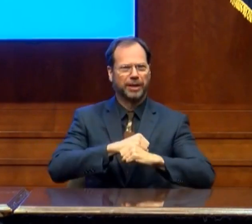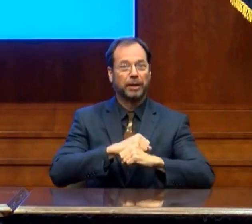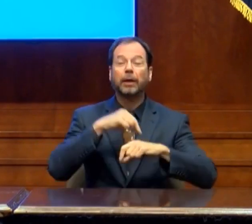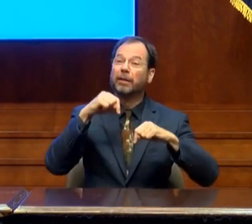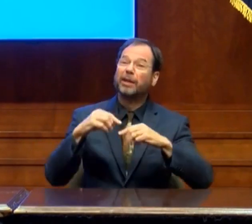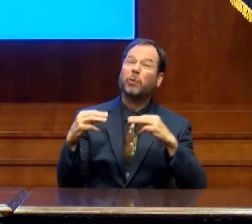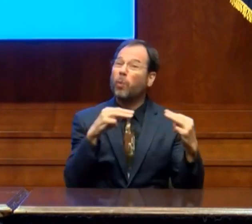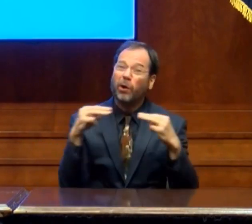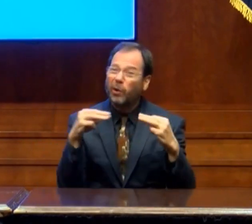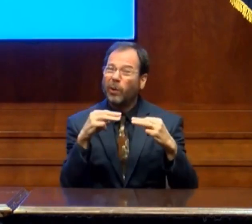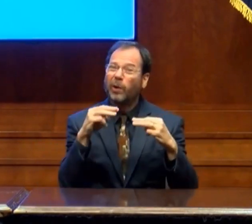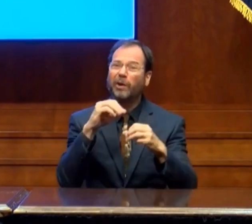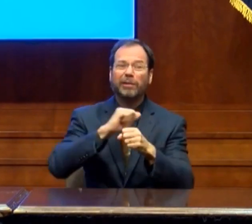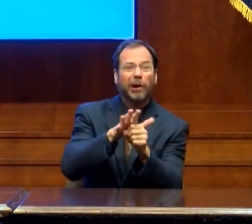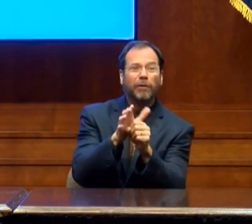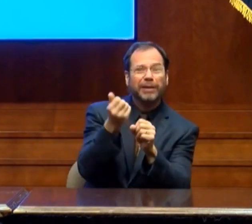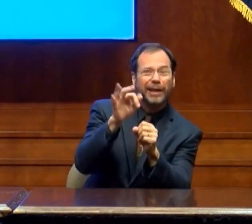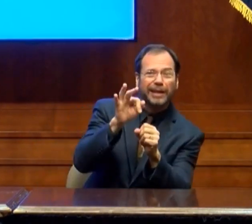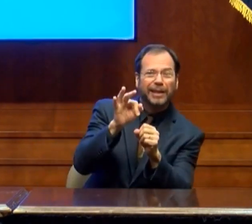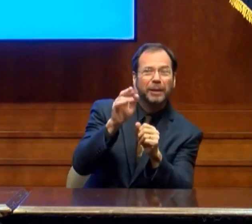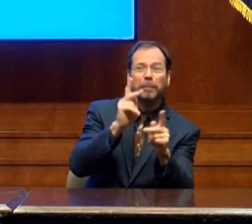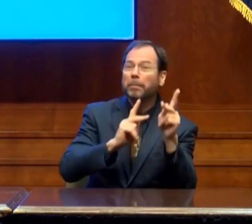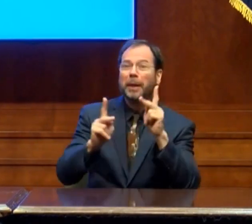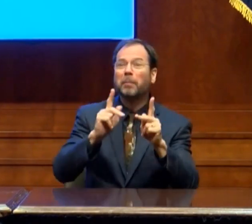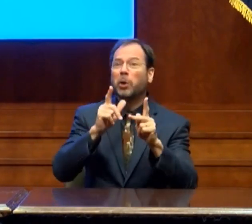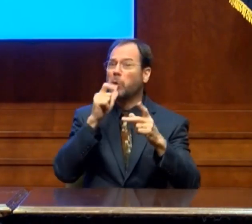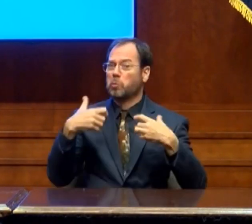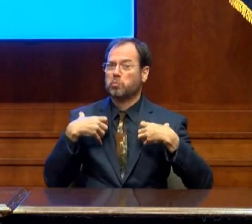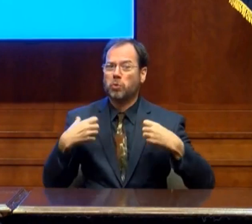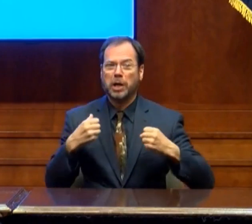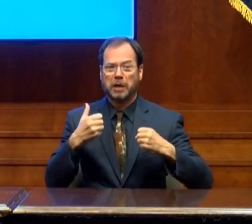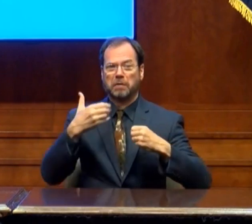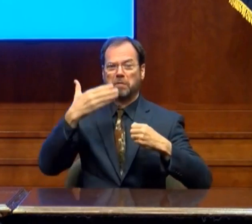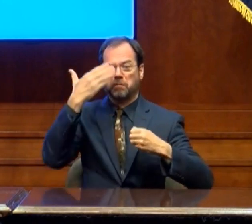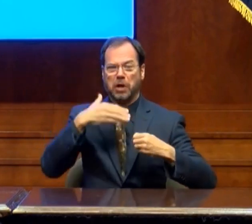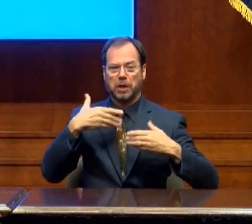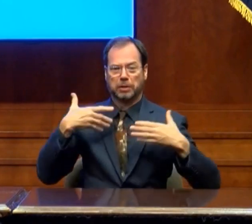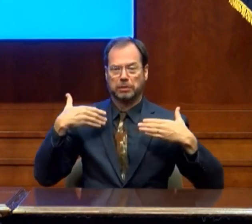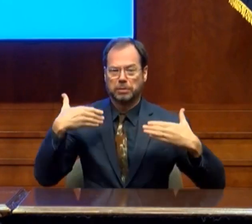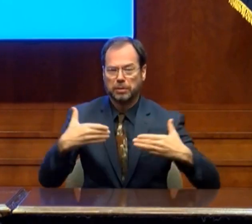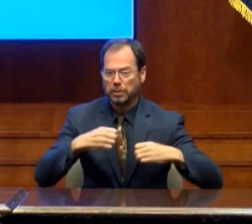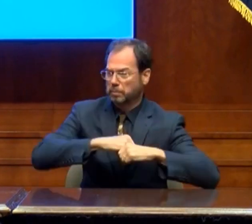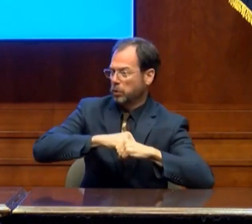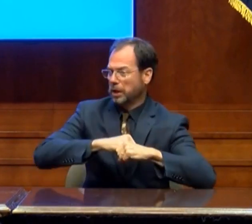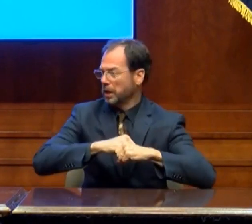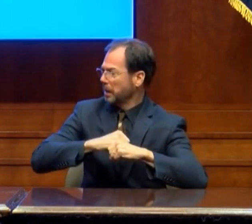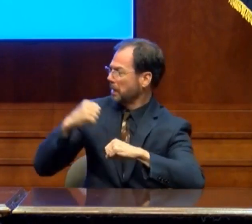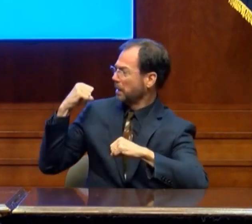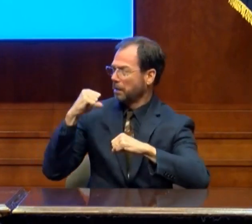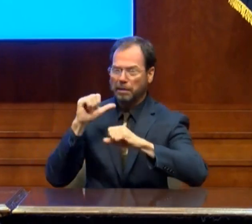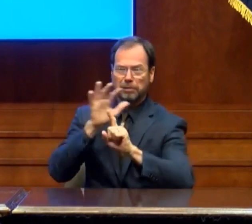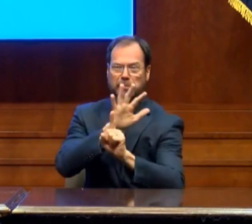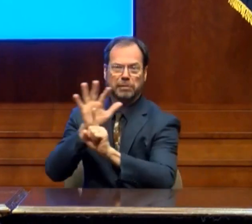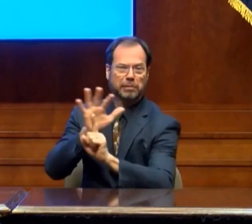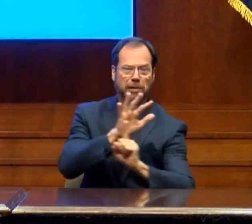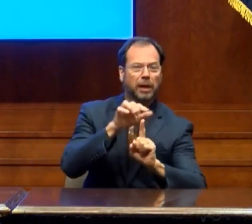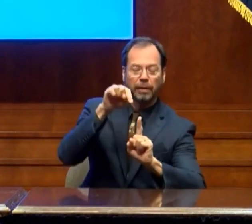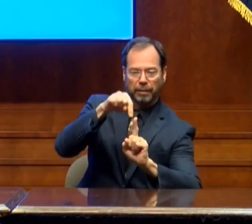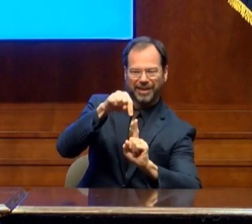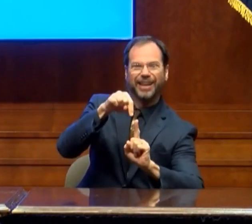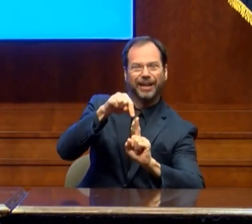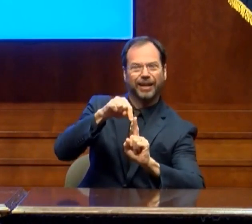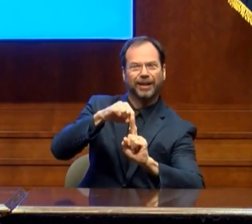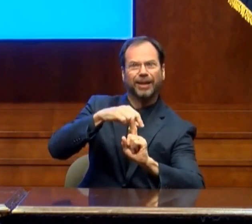this war that we're having against COVID-19, the people who are stepping forward and truly putting their lives and their health at risk and